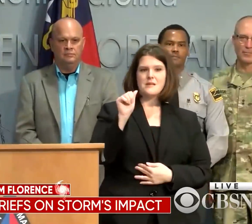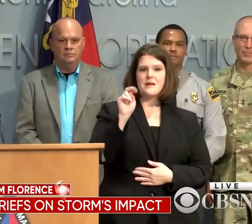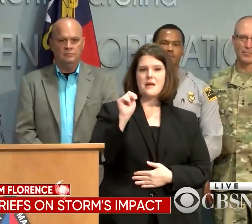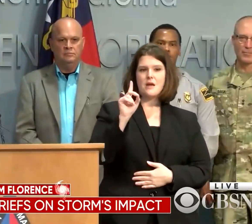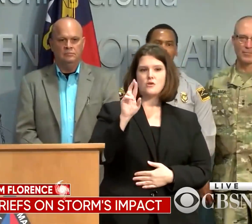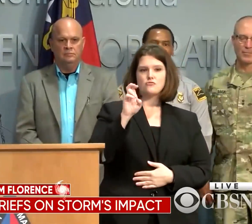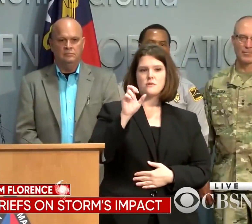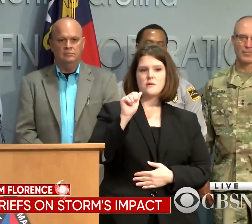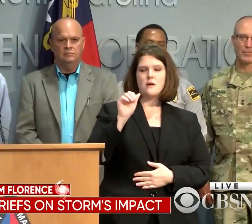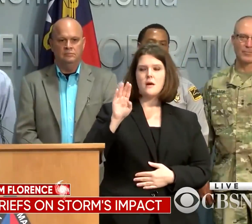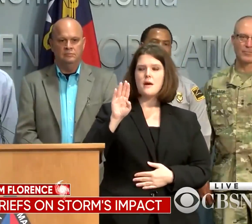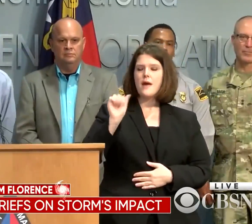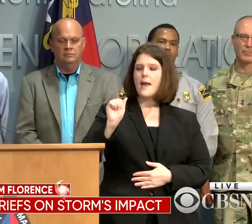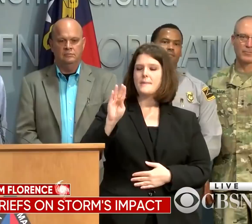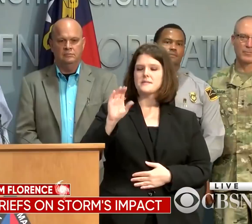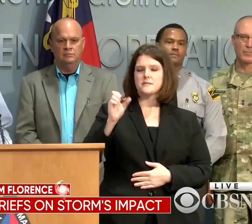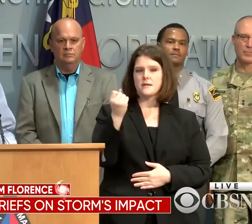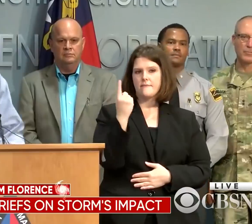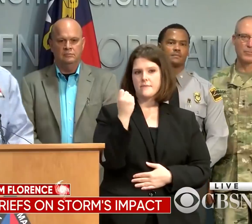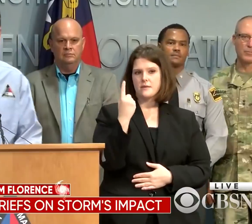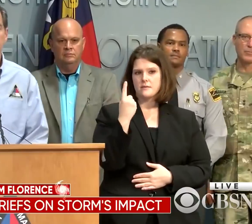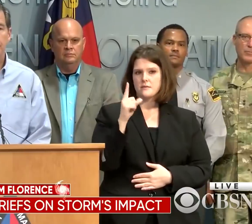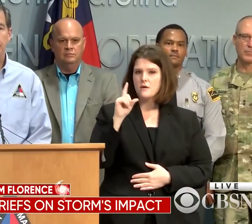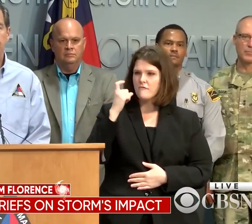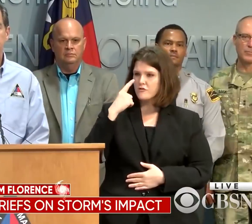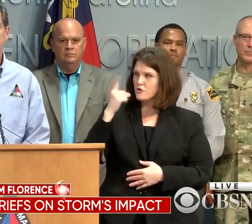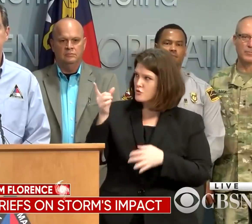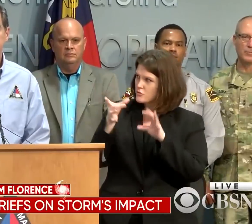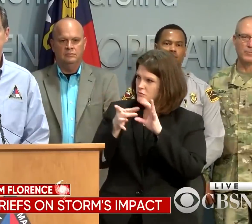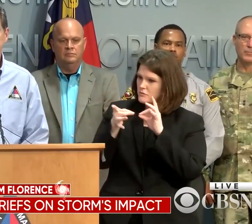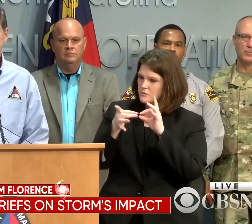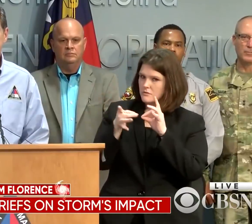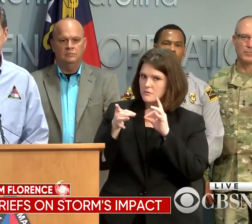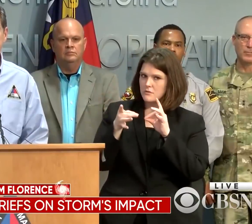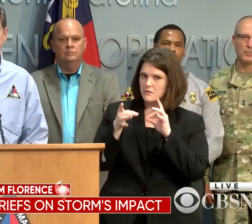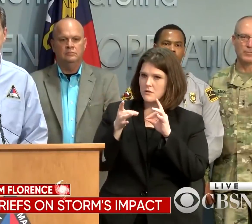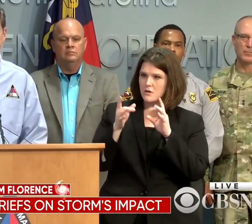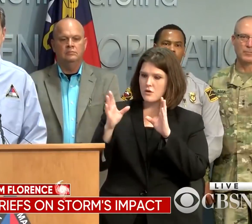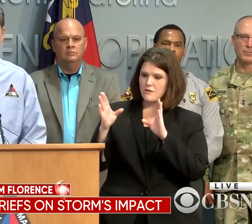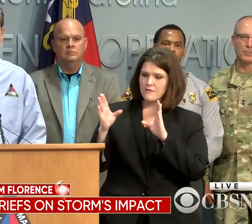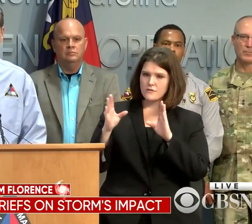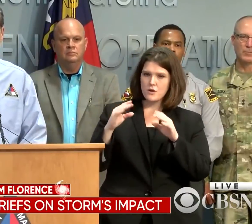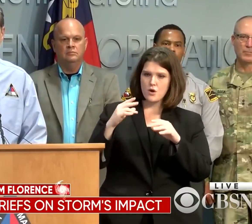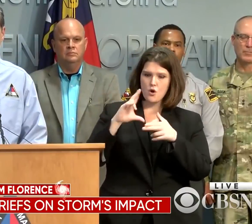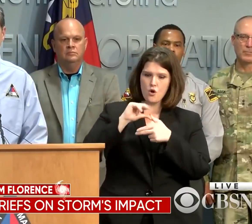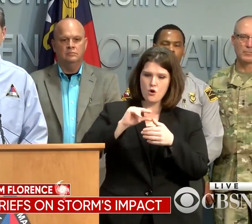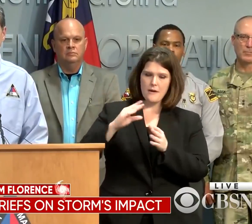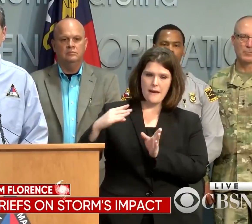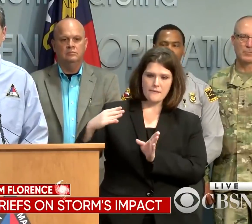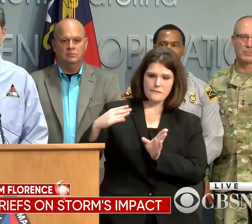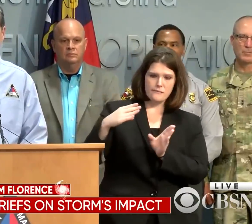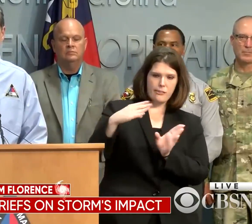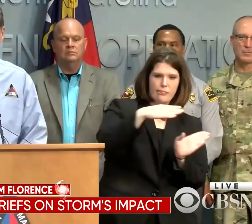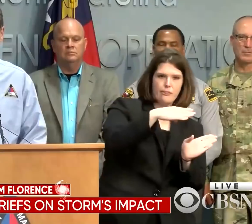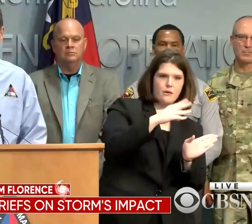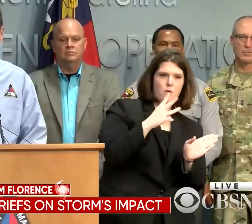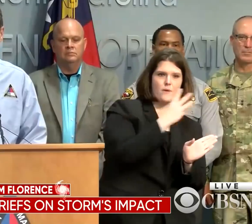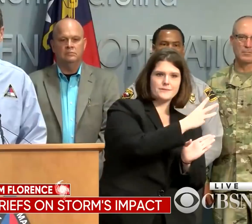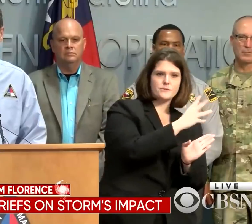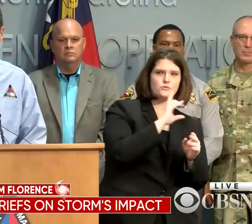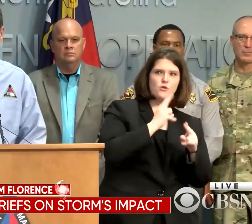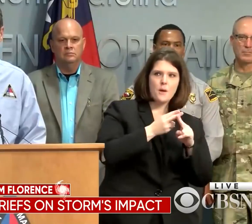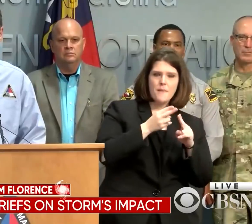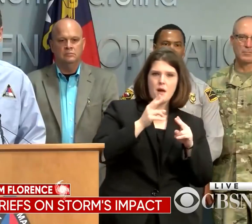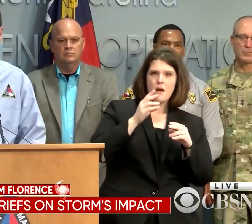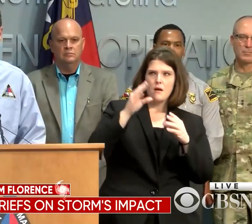Andrea Blanford, ABC 11. Governor, we're talking about the track of this storm shifting west, and you're concerned about mudslides, landslides, things like